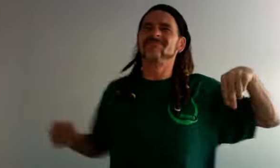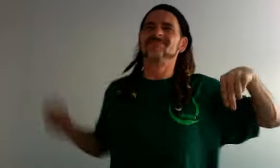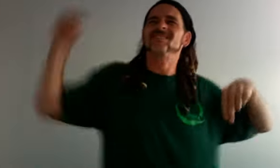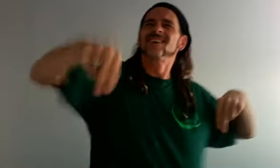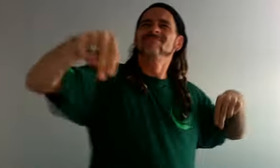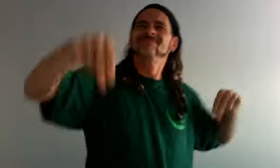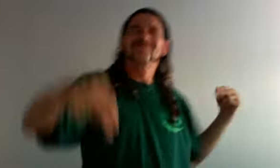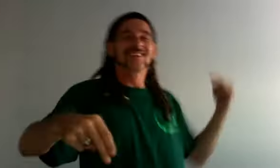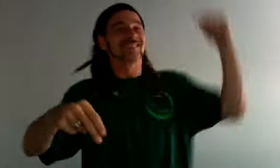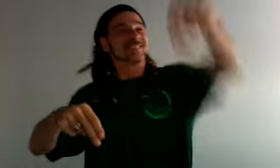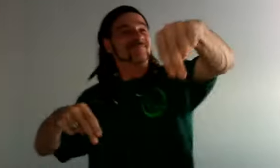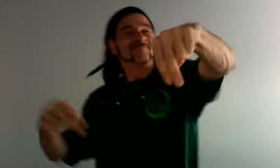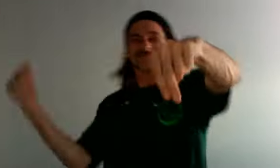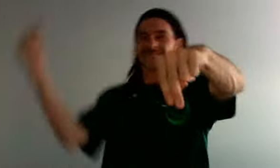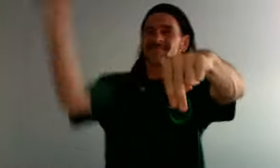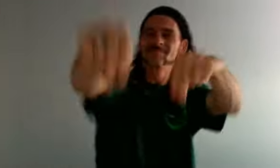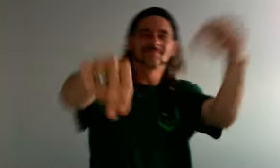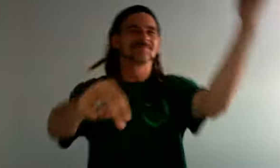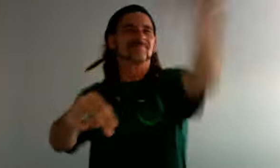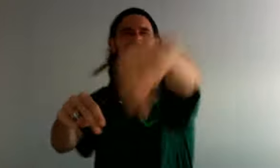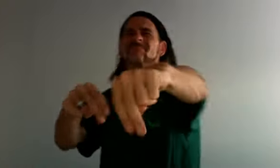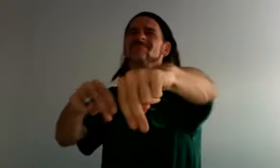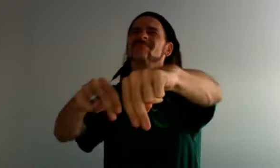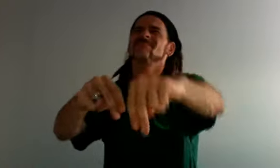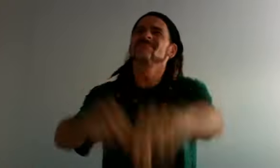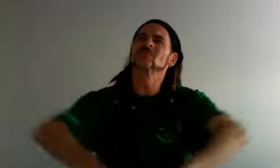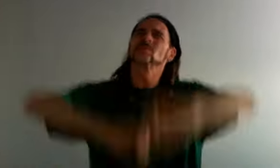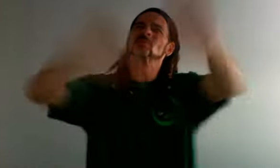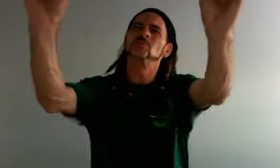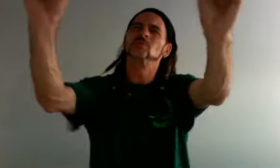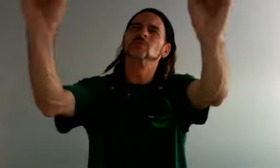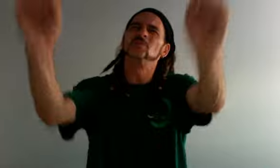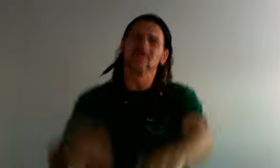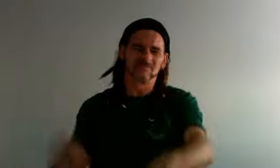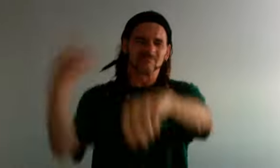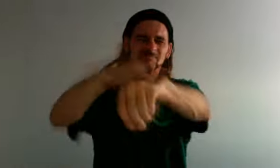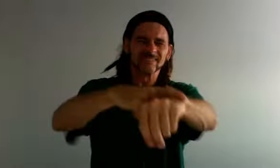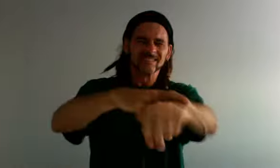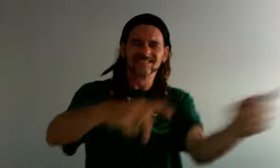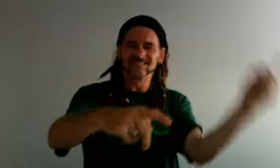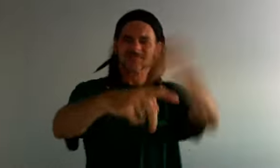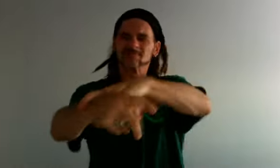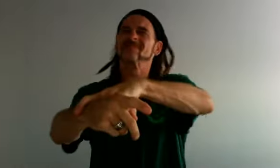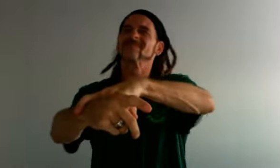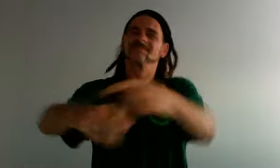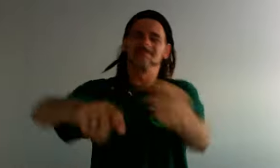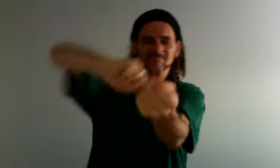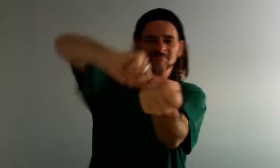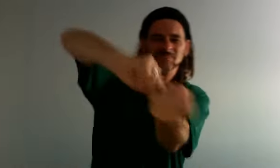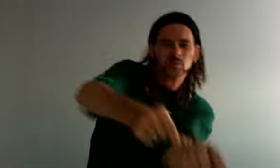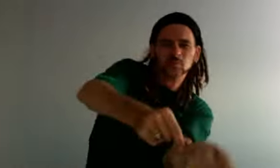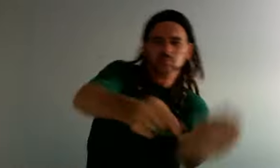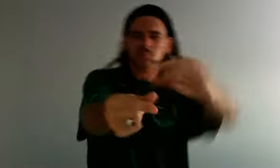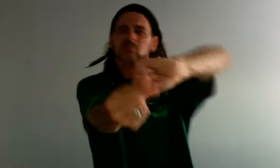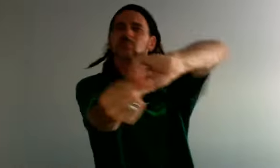custody. More than likely, slam down the entire family. While his public confession may have put James' life